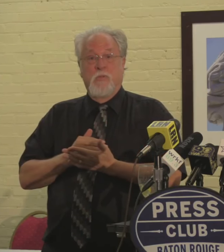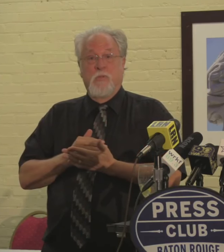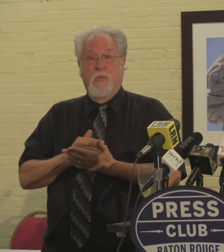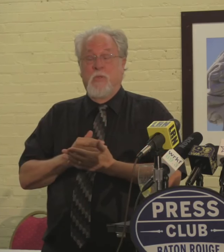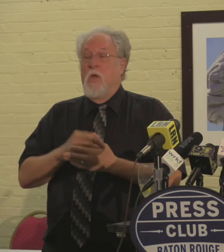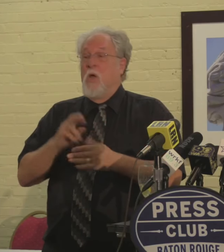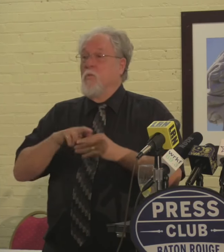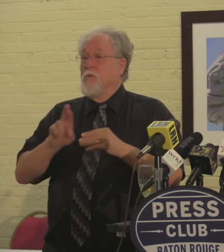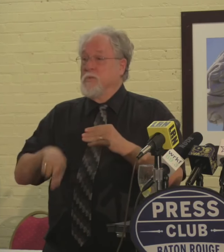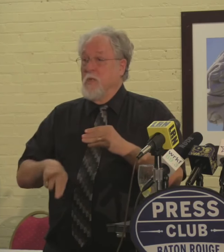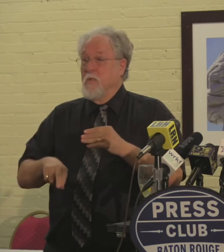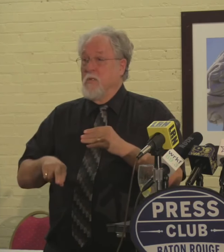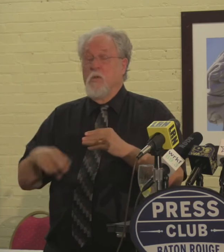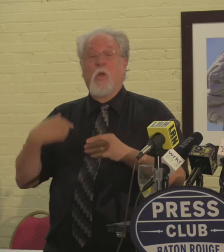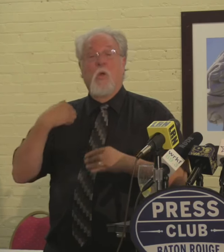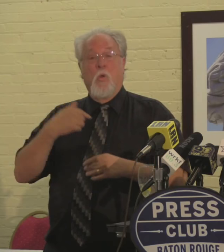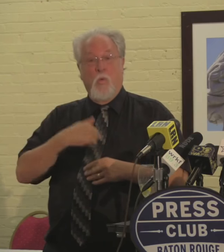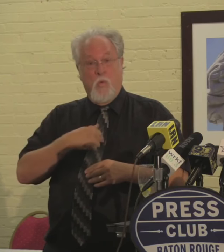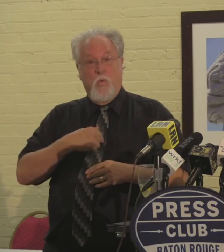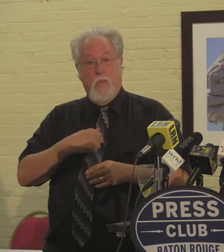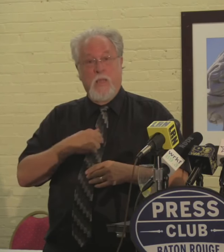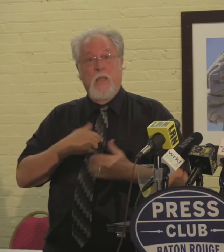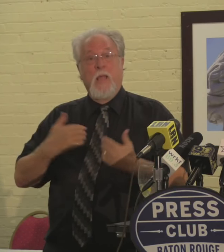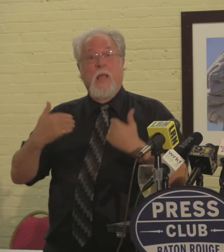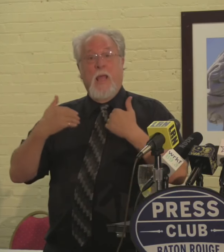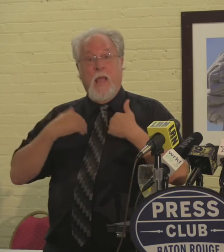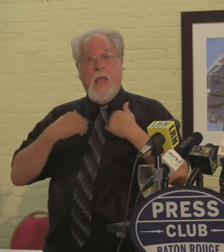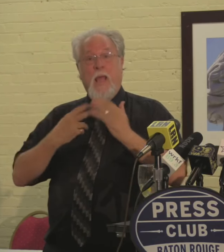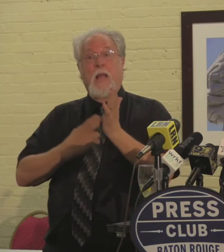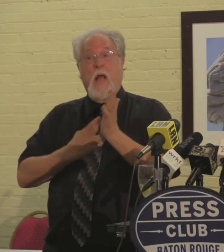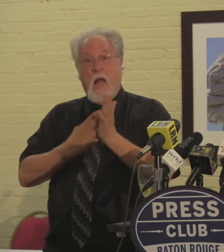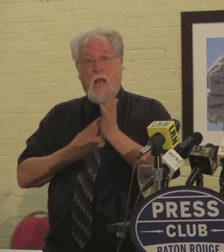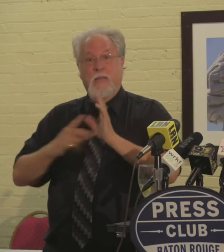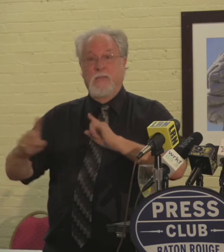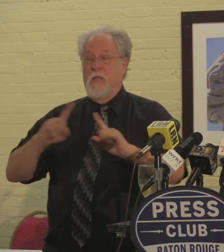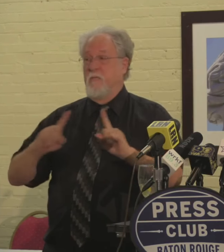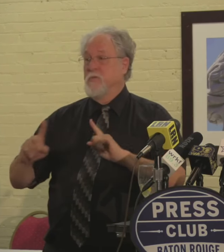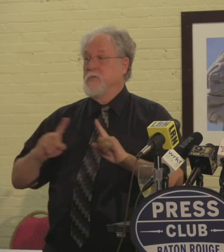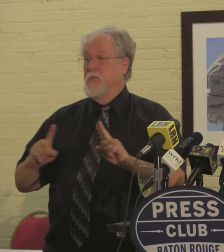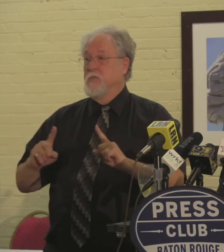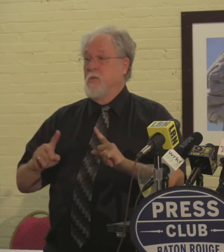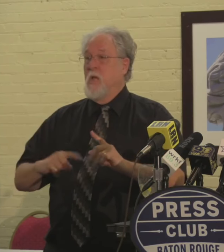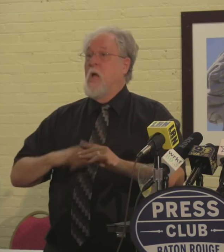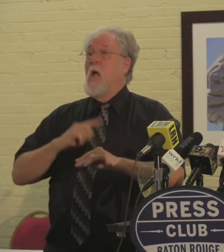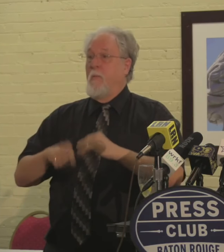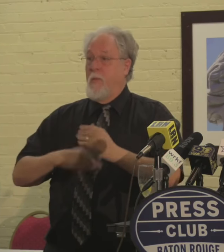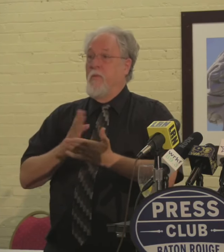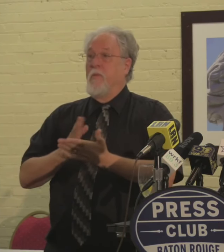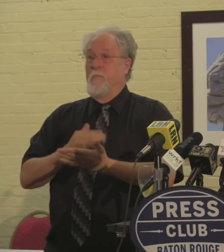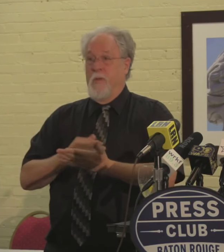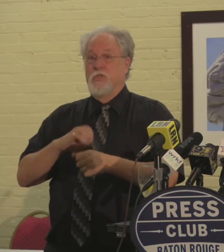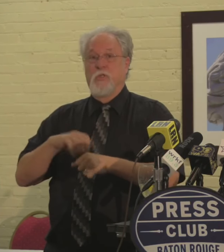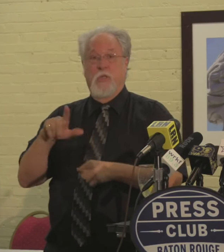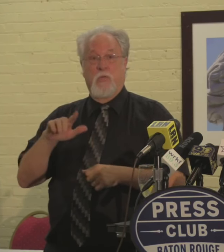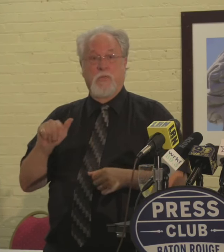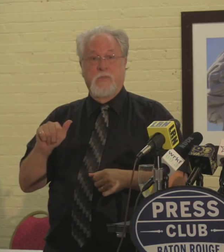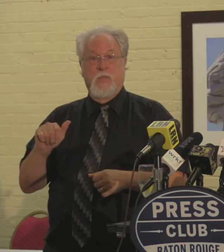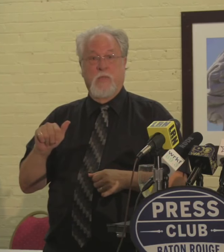As a result, we've actually been able to have an honest conversation about the budget in